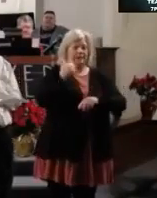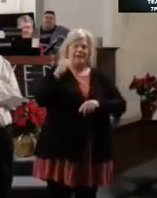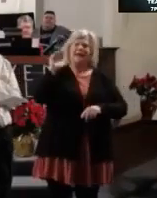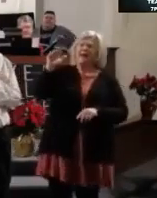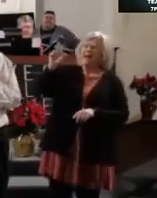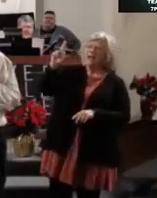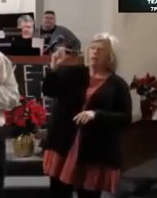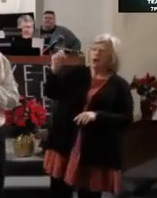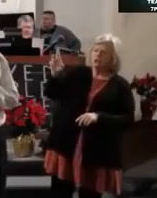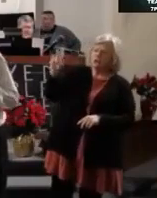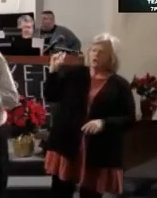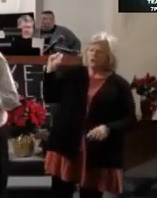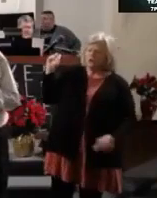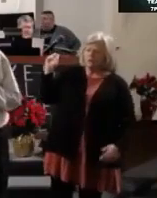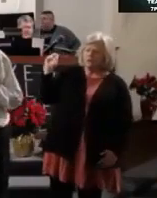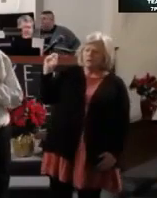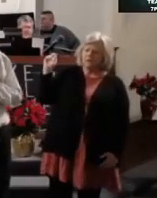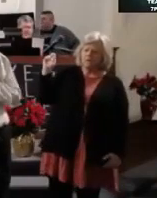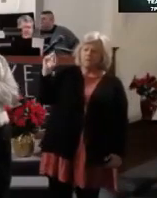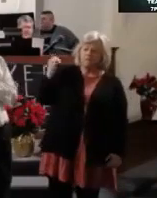ma'am?